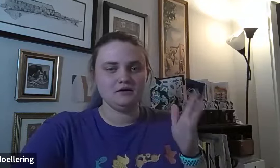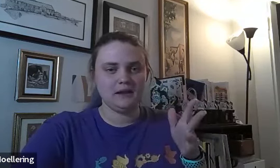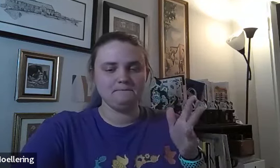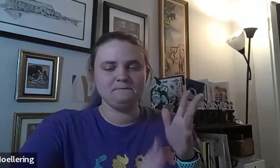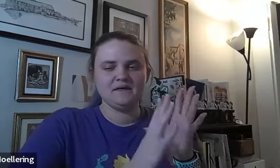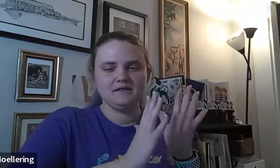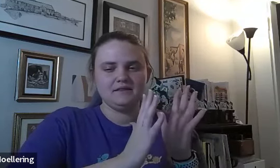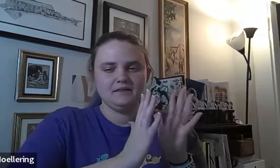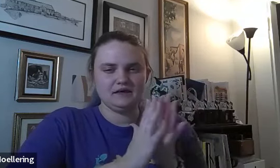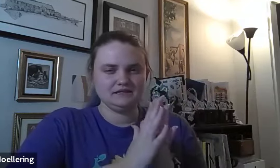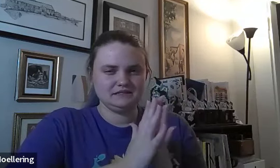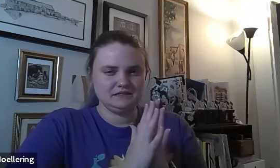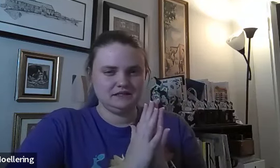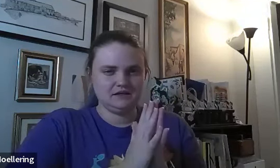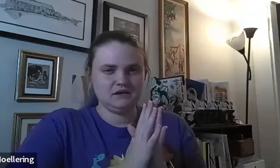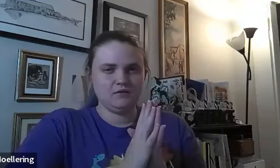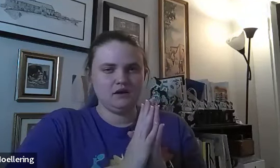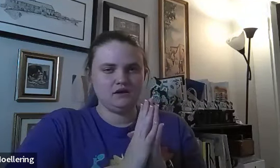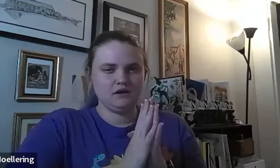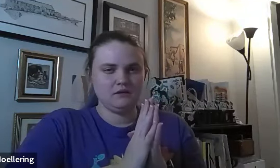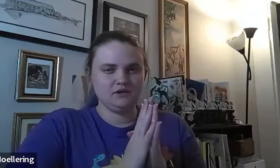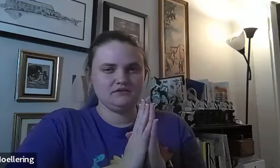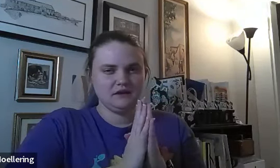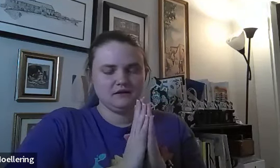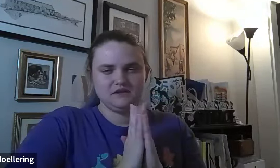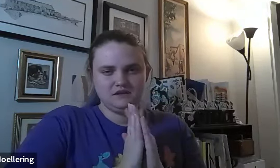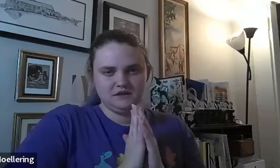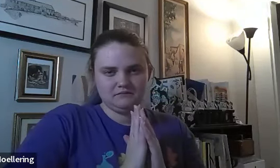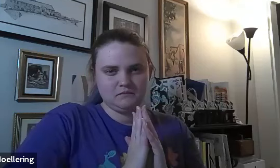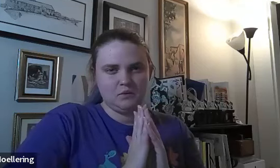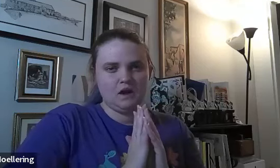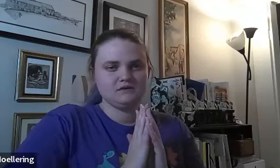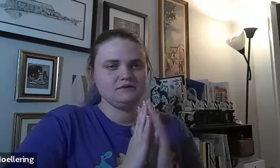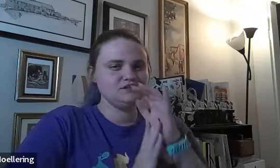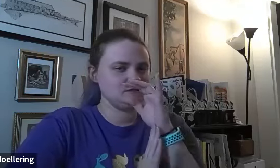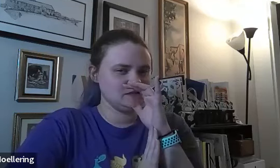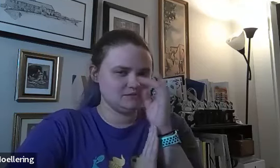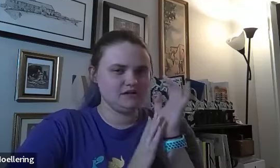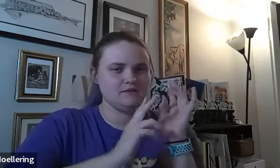okay, let's see what I'm thinking. Why don't we do a little bit of a